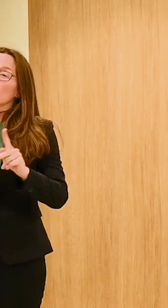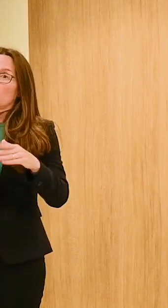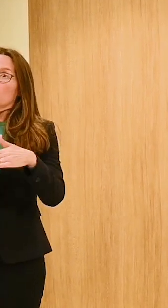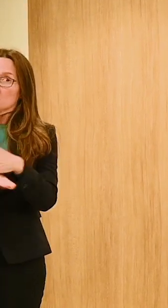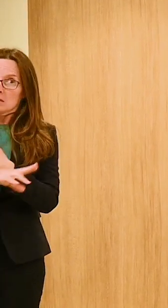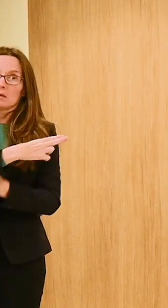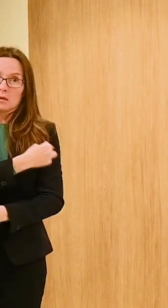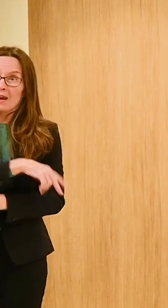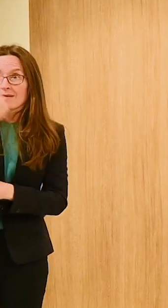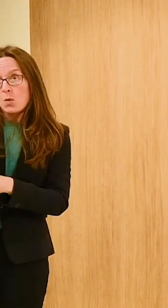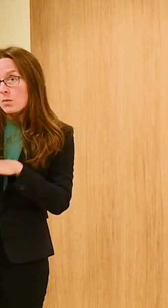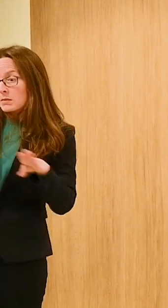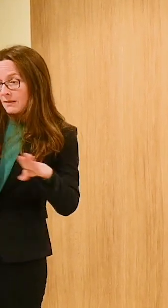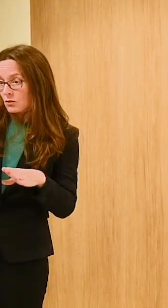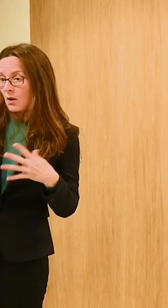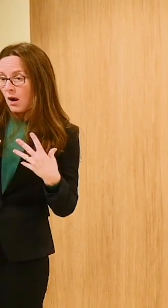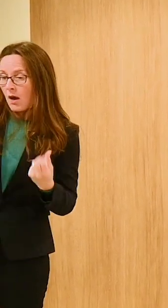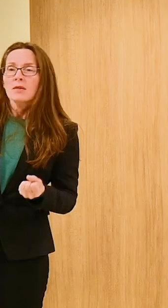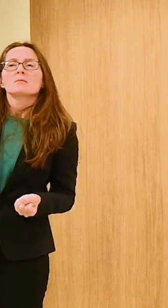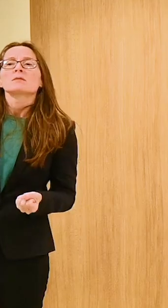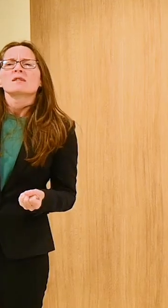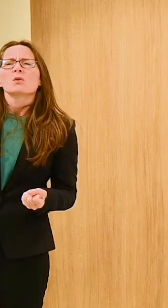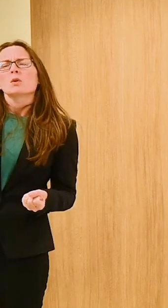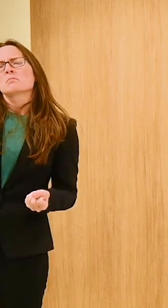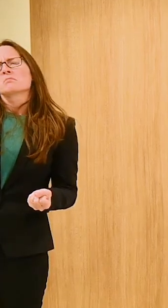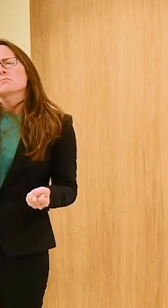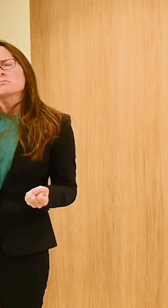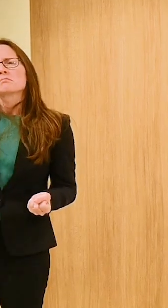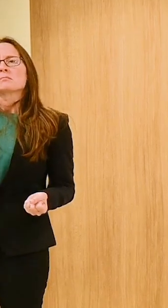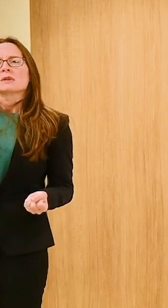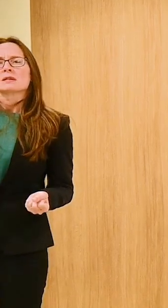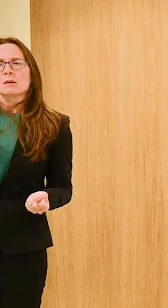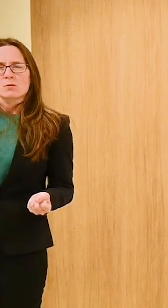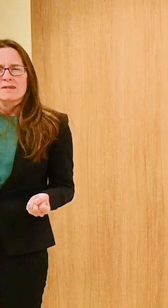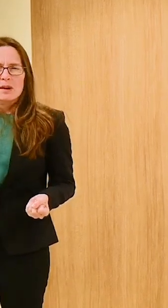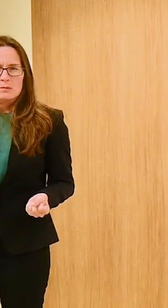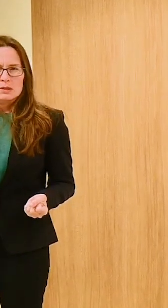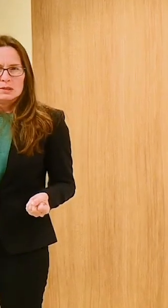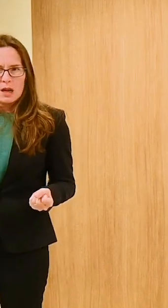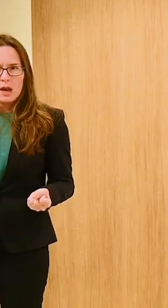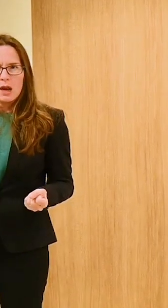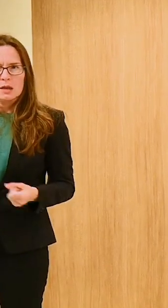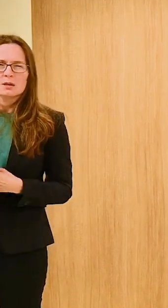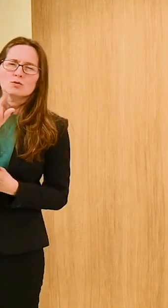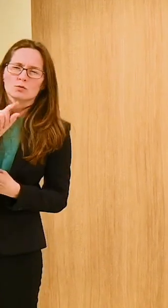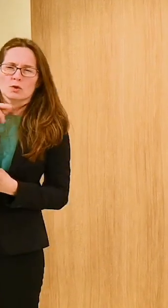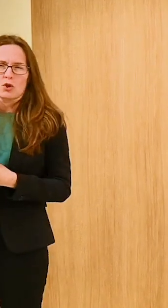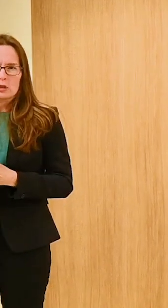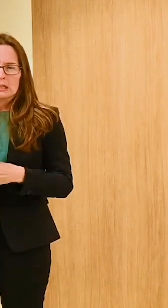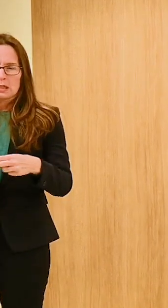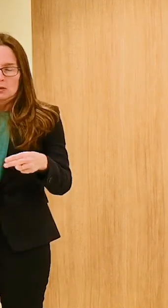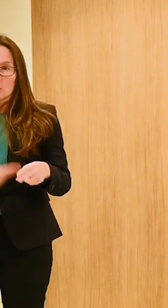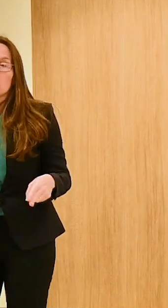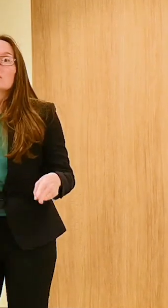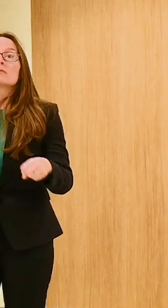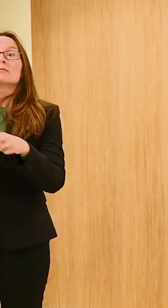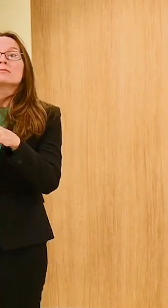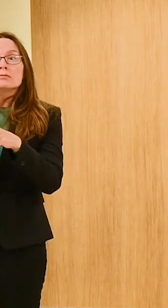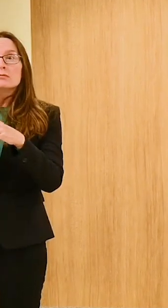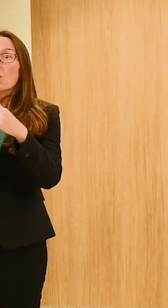increased from approximately 10.5% in 2013 to over 18%